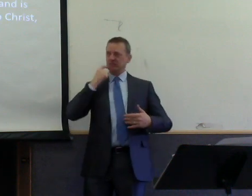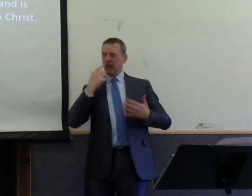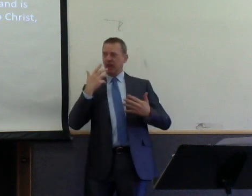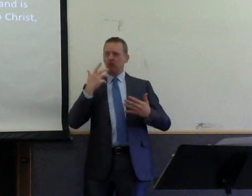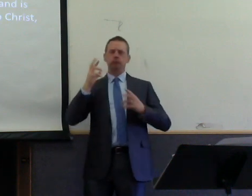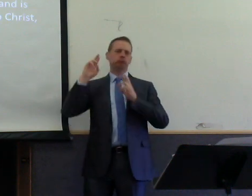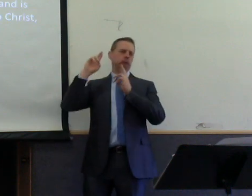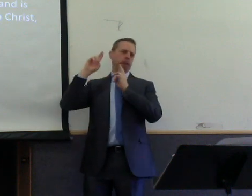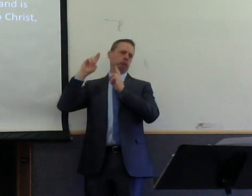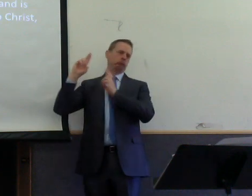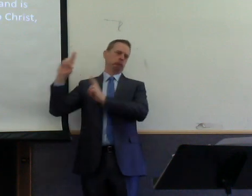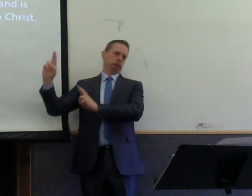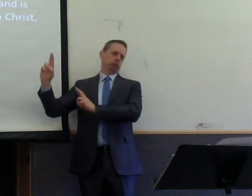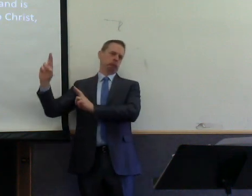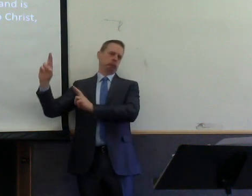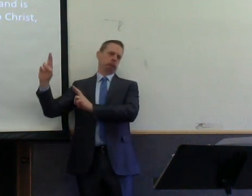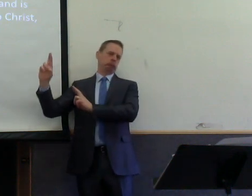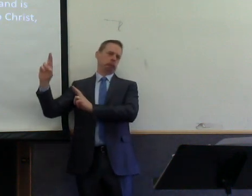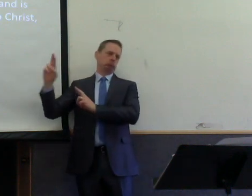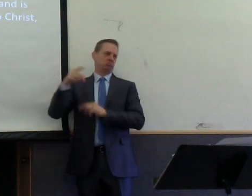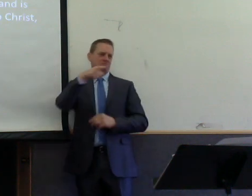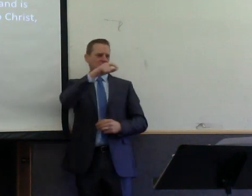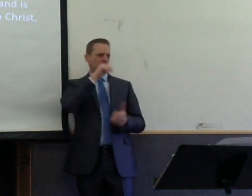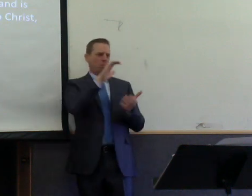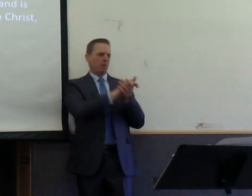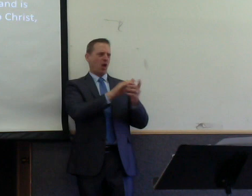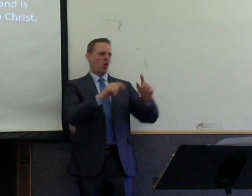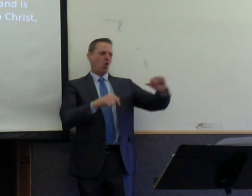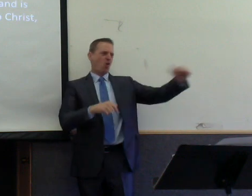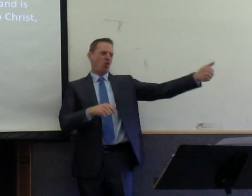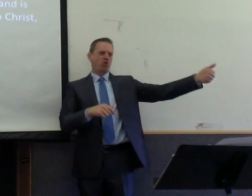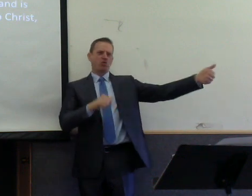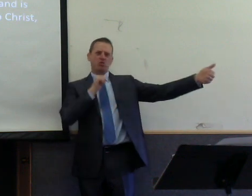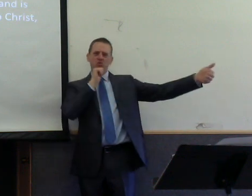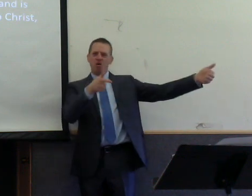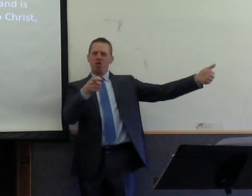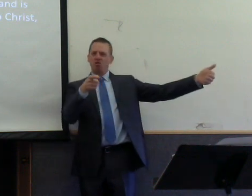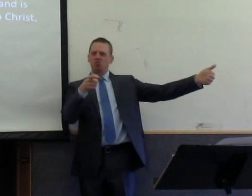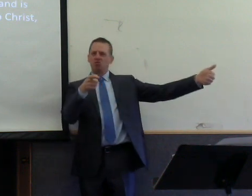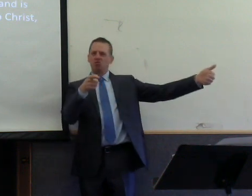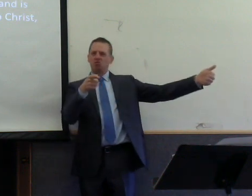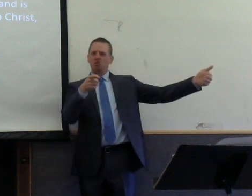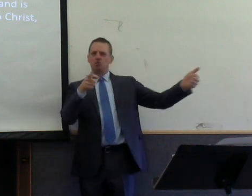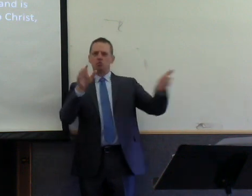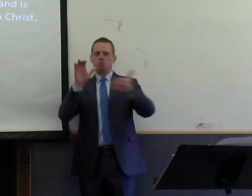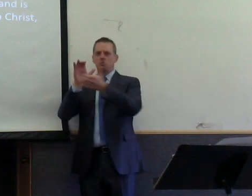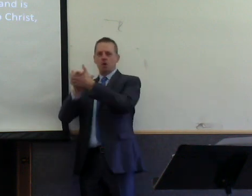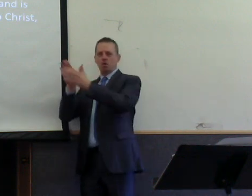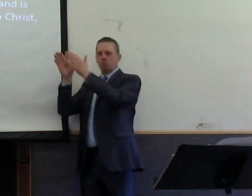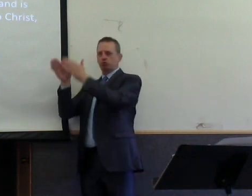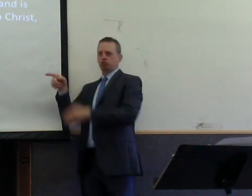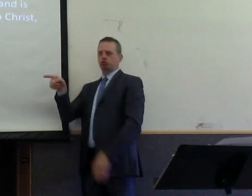and the husband tells his wife that, well, why should you respect that? Even if it's funny or whatever, you may or not.